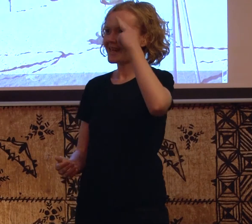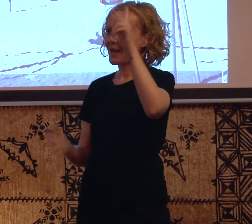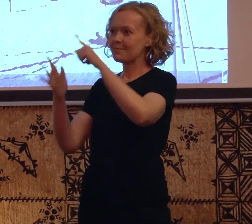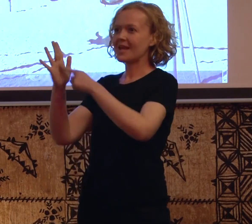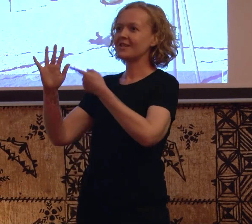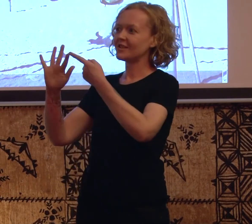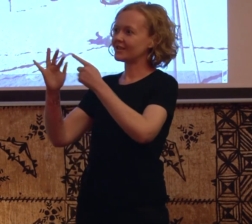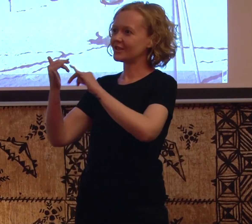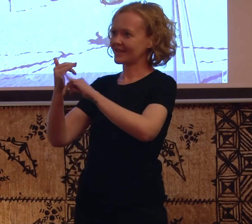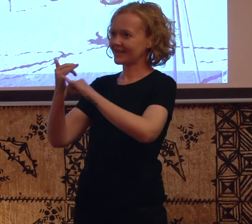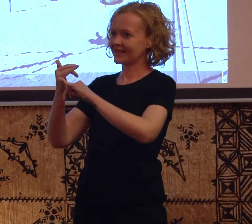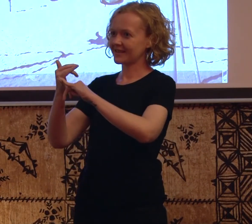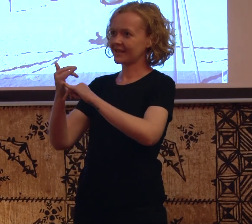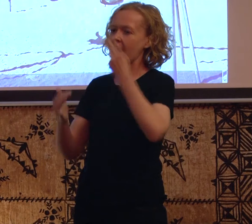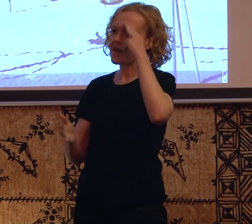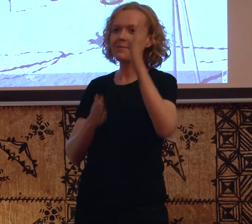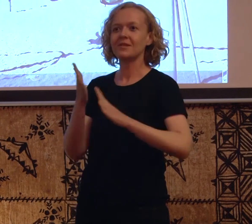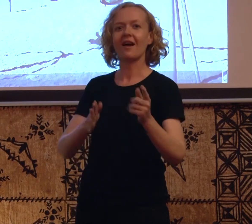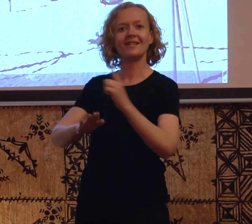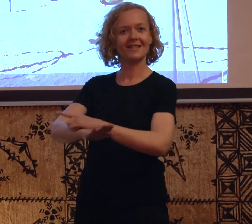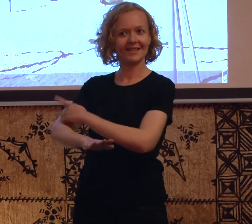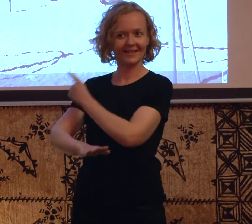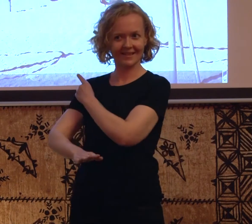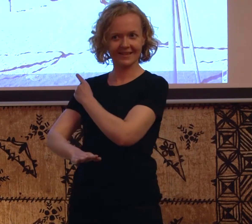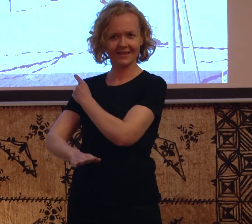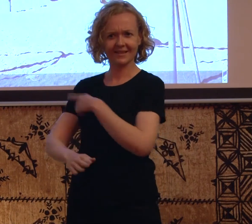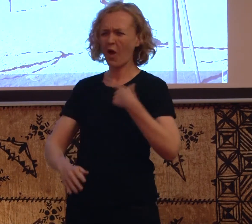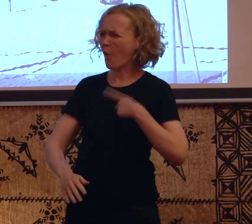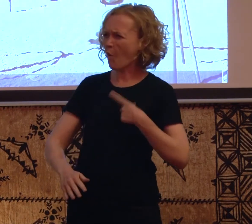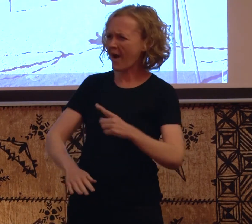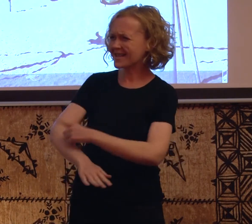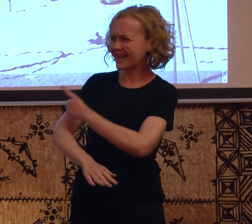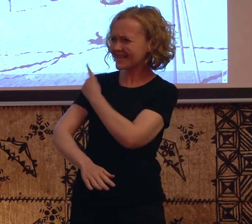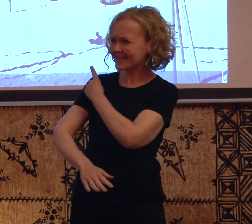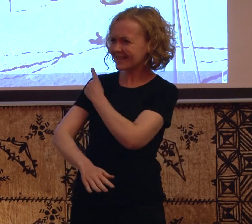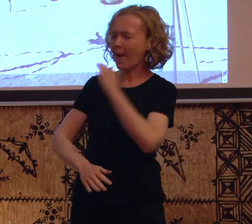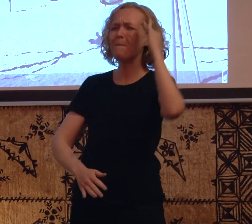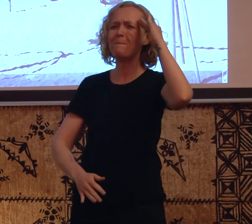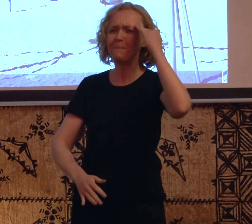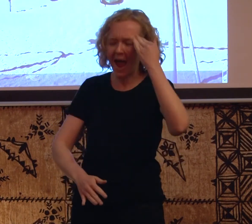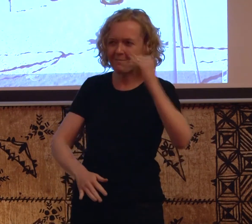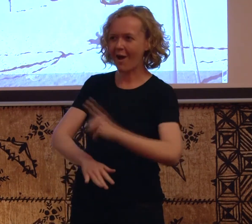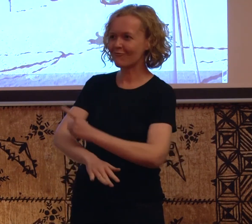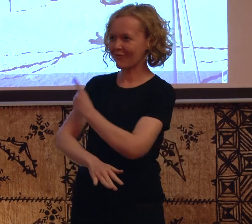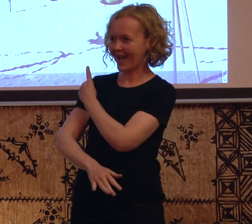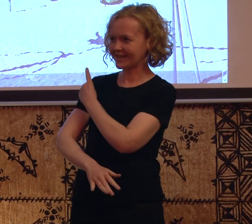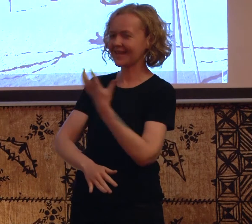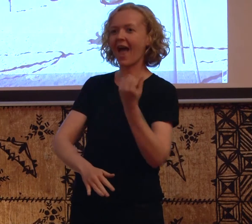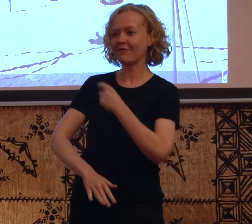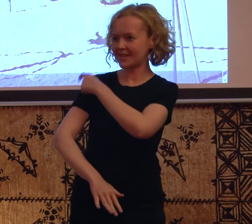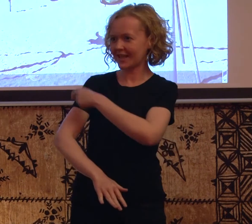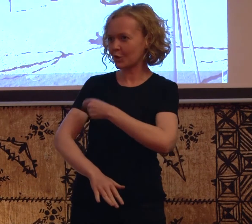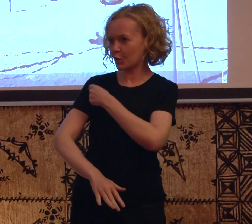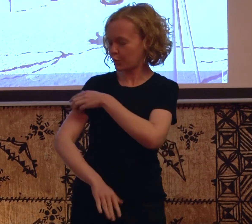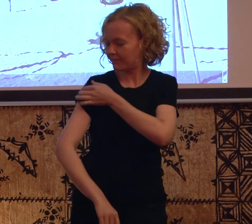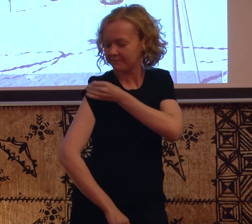Hello. I am Jess. My sign name is this. Why is this? What does it mean? Because